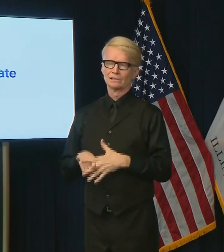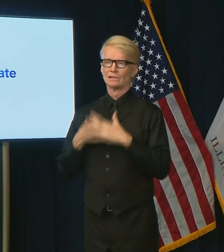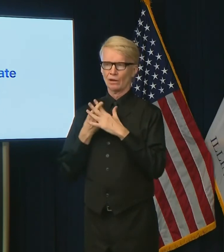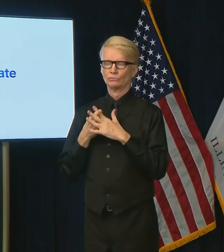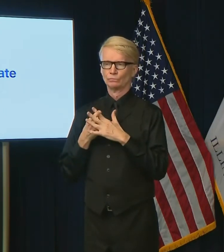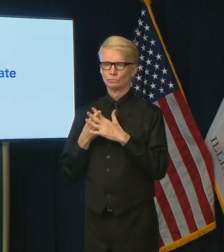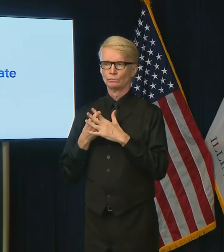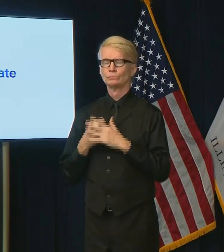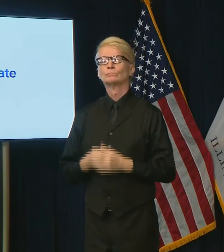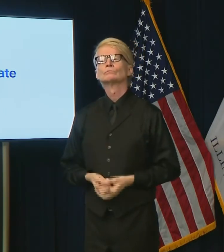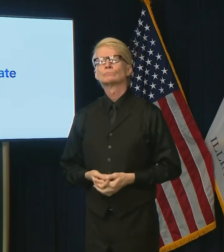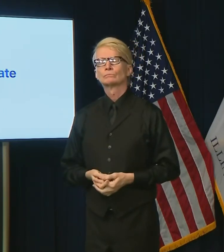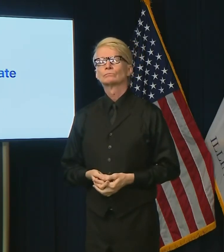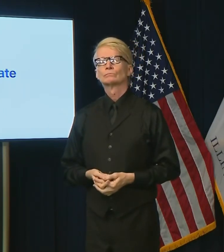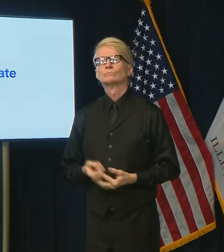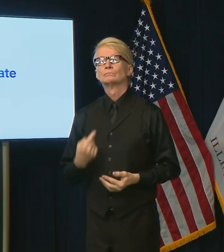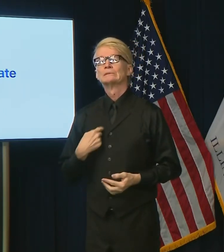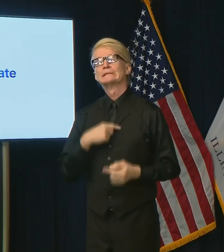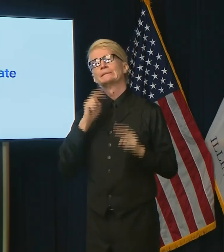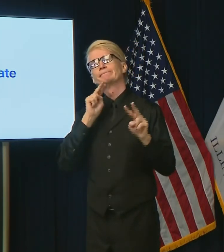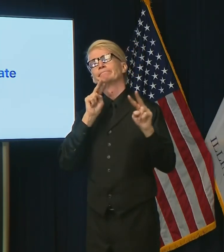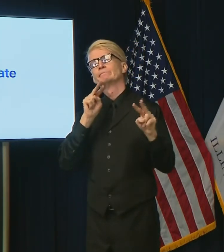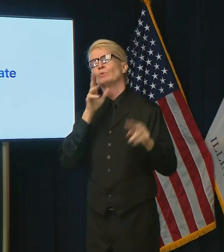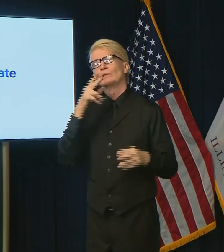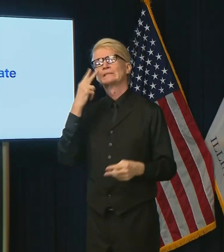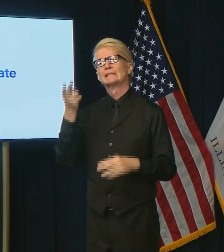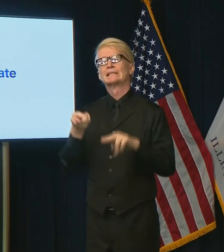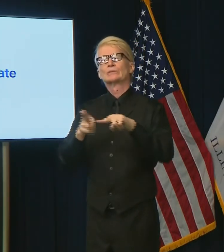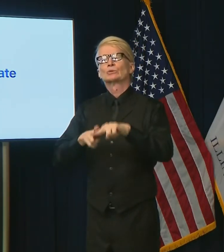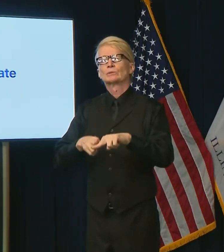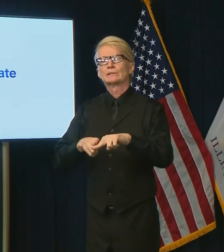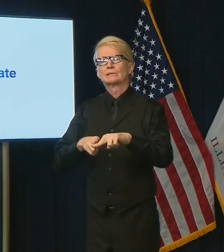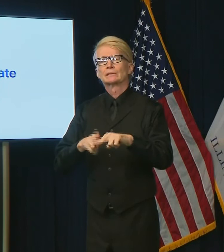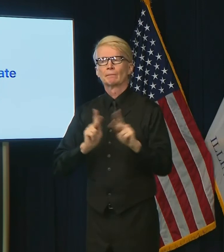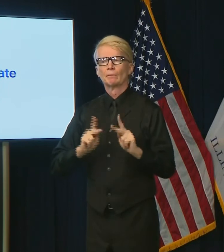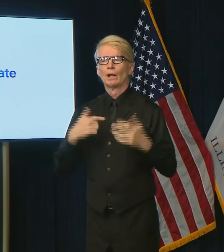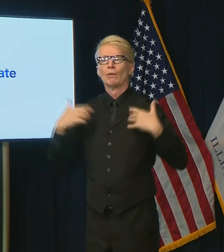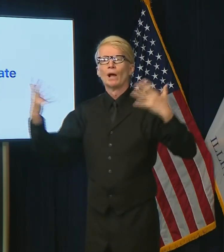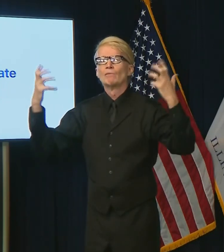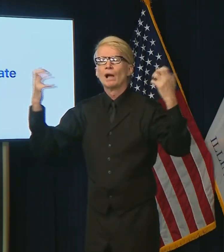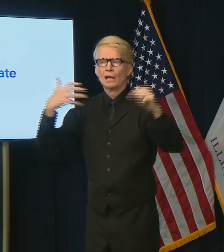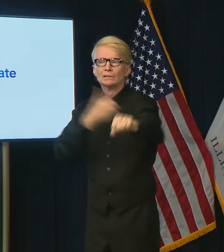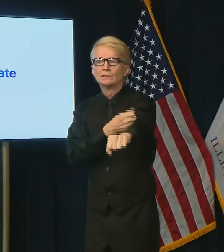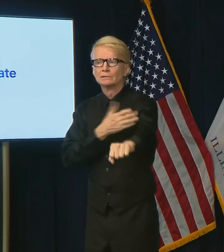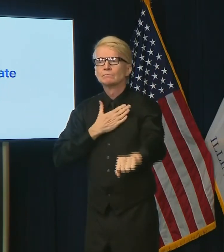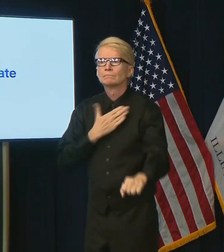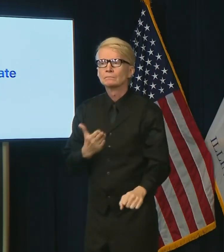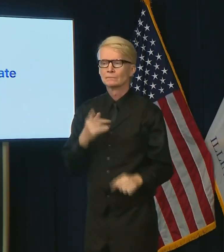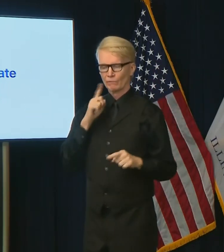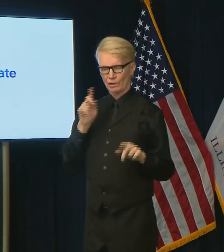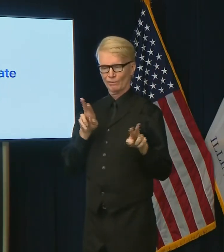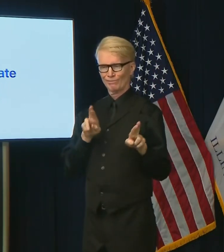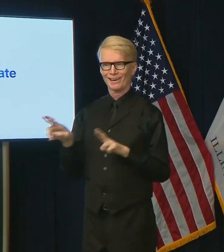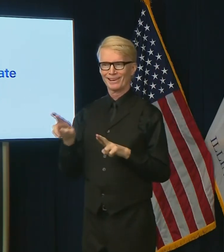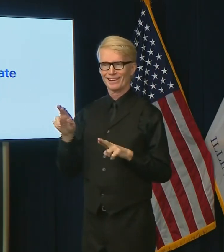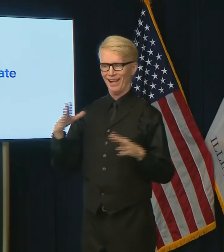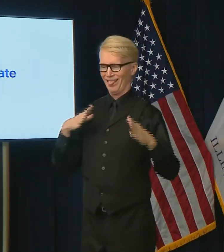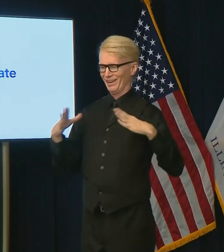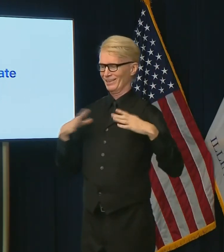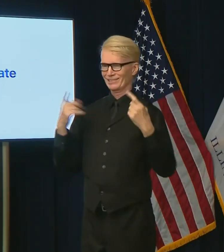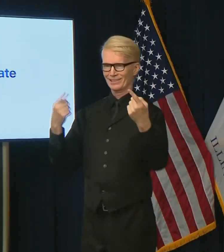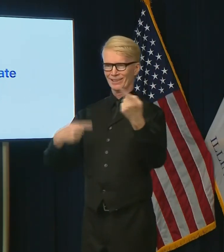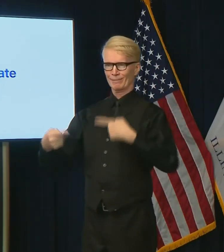pandemic. I anticipate we will see an increase in the people who want to get tested as they prepare for the holidays. But